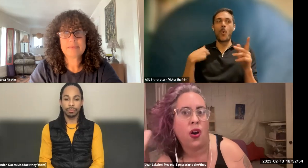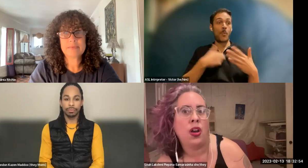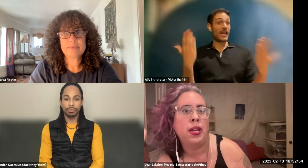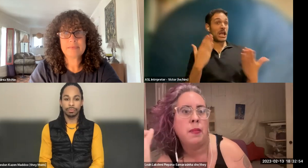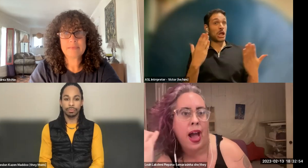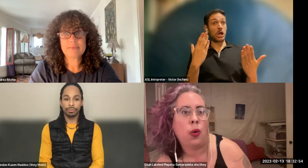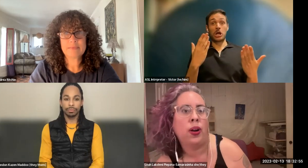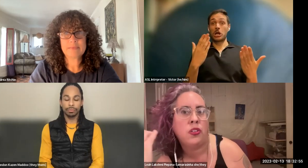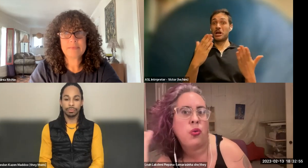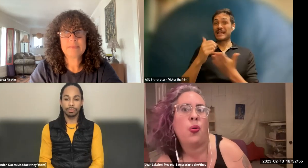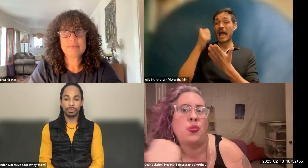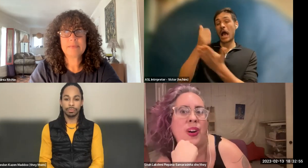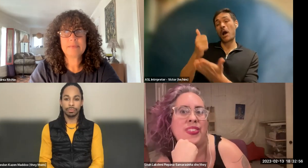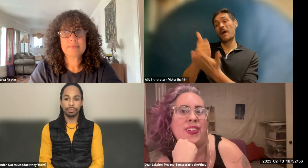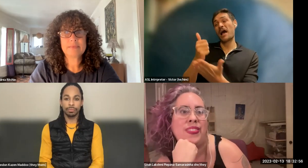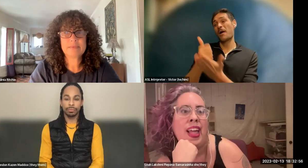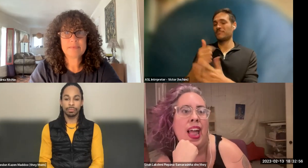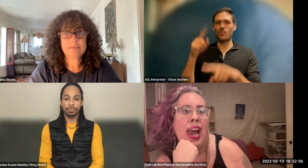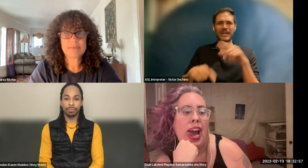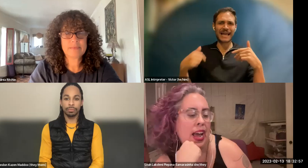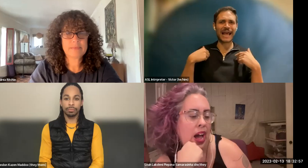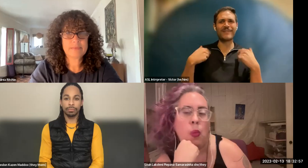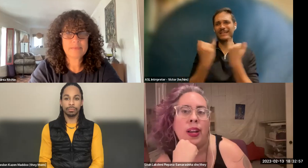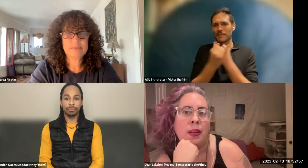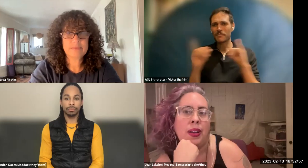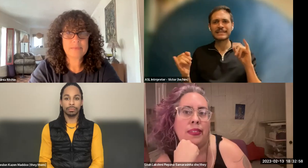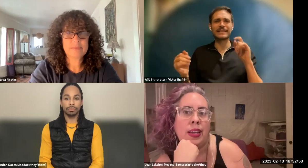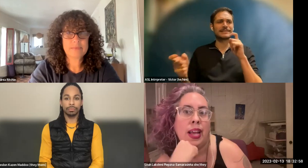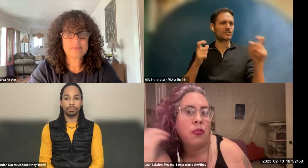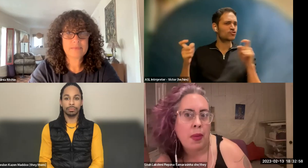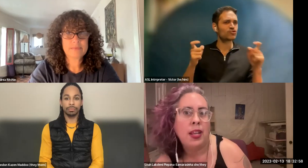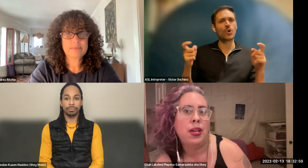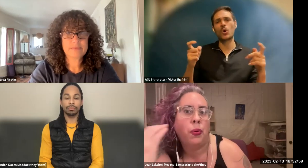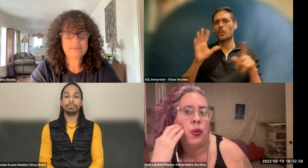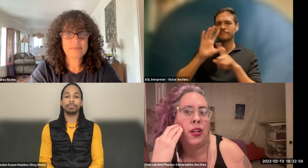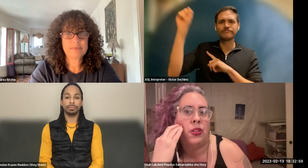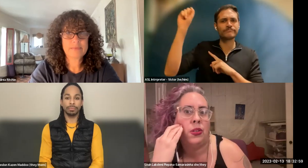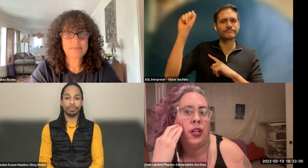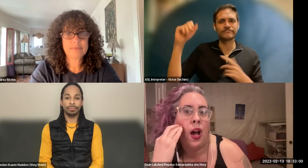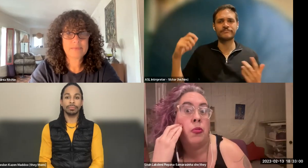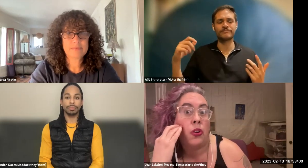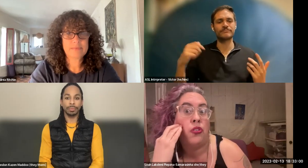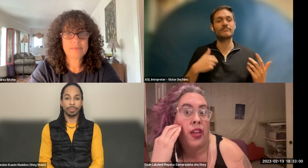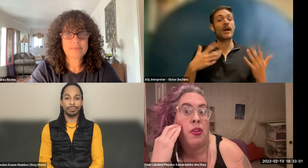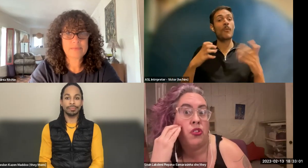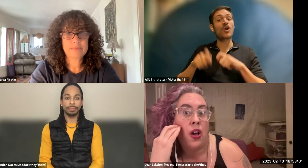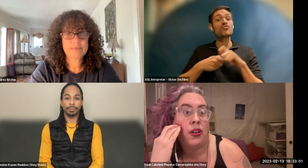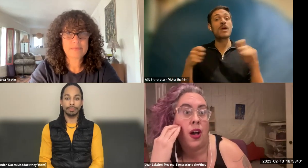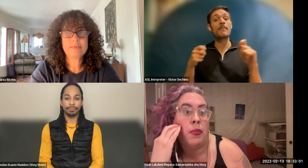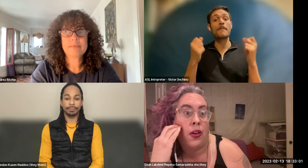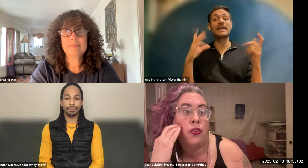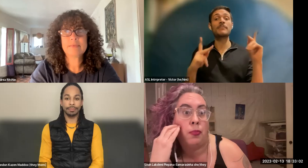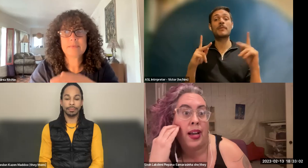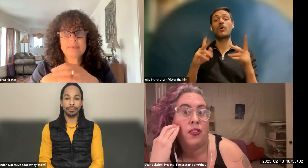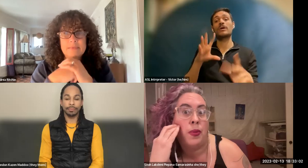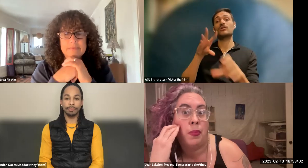have autonomy, power, and control over ourselves. And I want to end by saying, as many people, including Dr. Sami Schock,